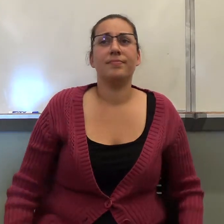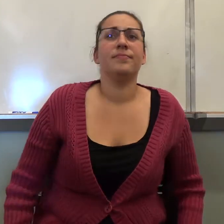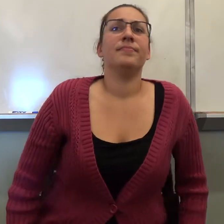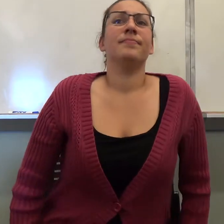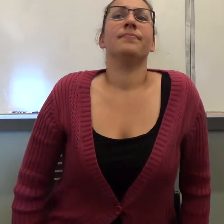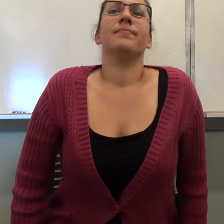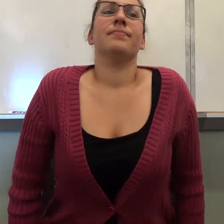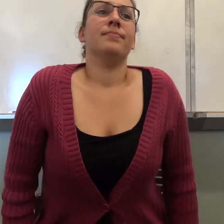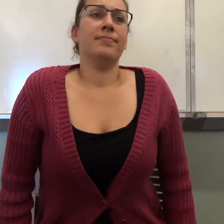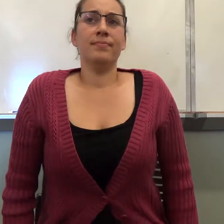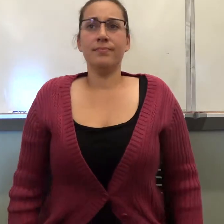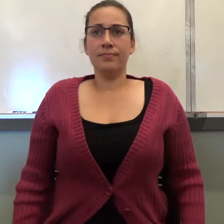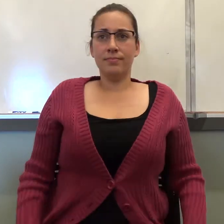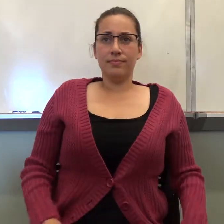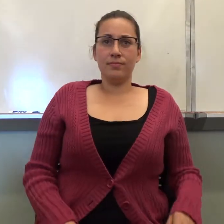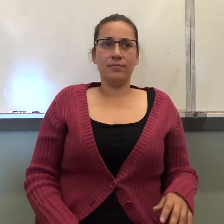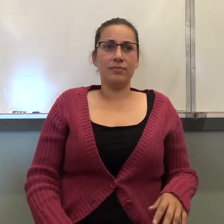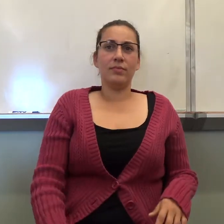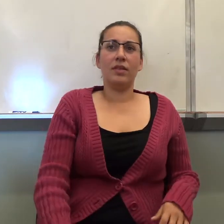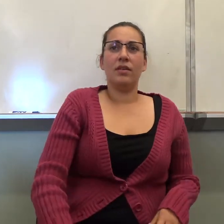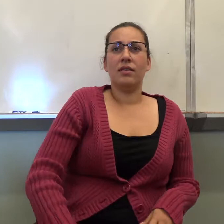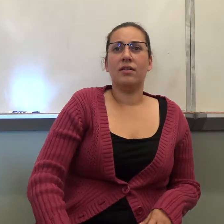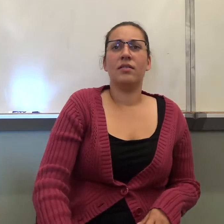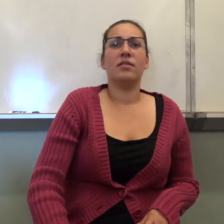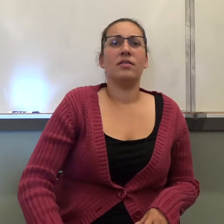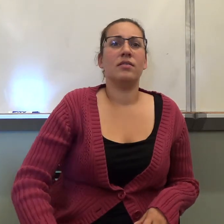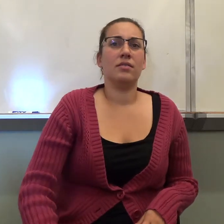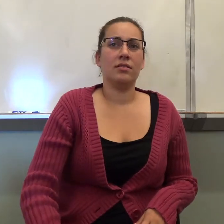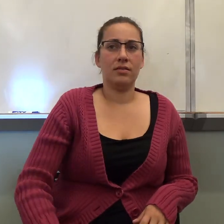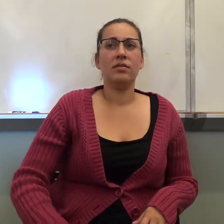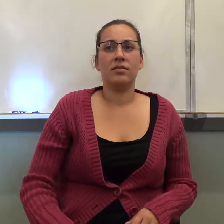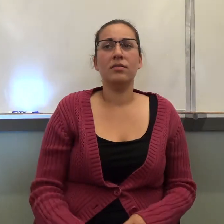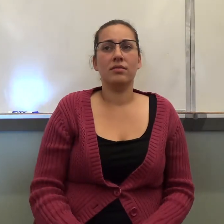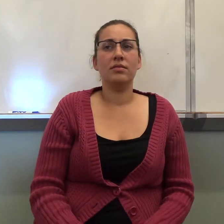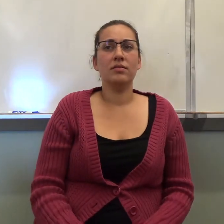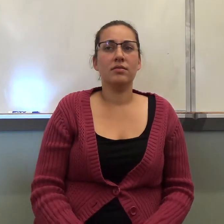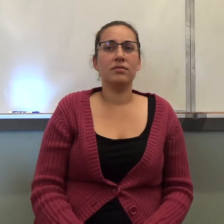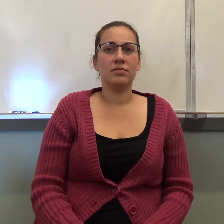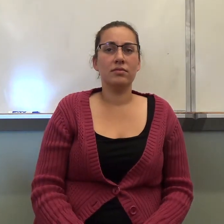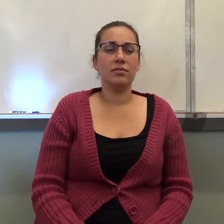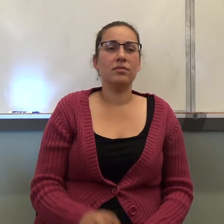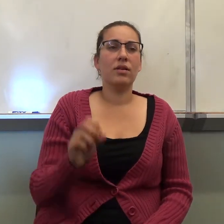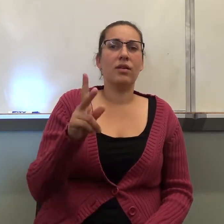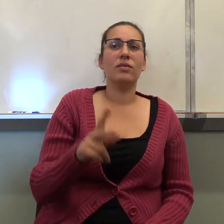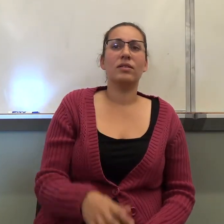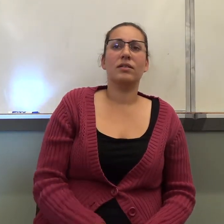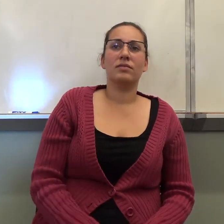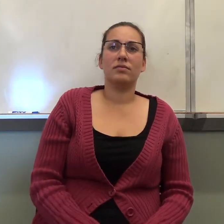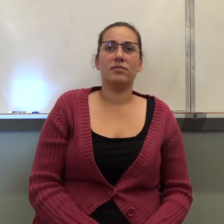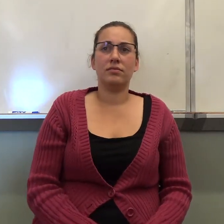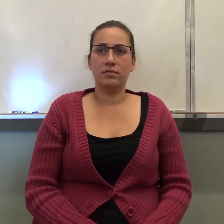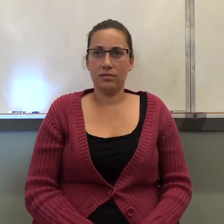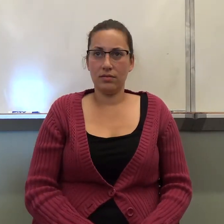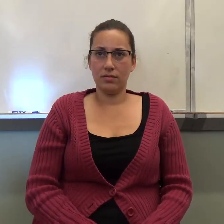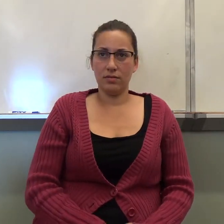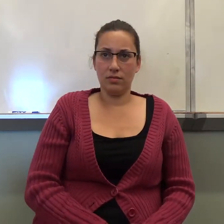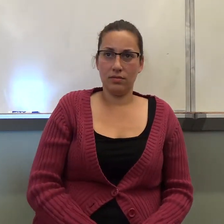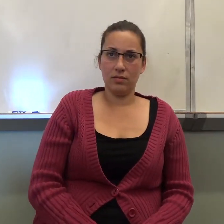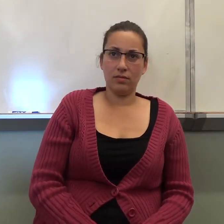by changing the addition into subtraction, but I have to change that to the opposite. So that's going to be an x minus